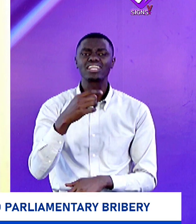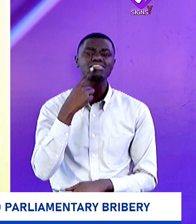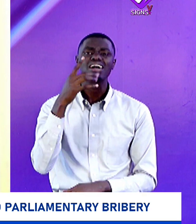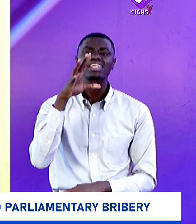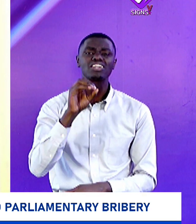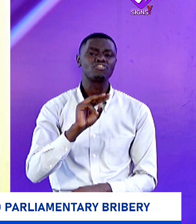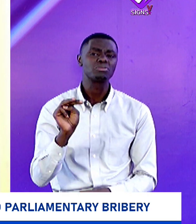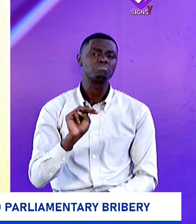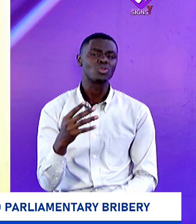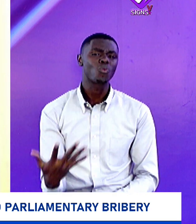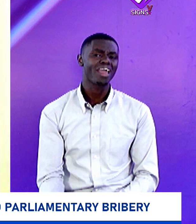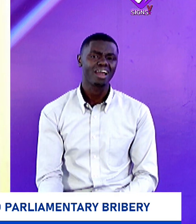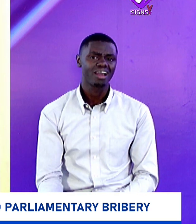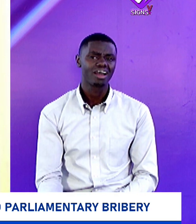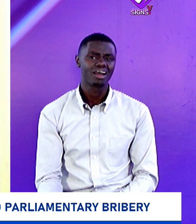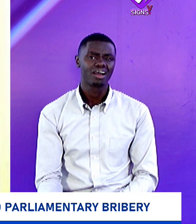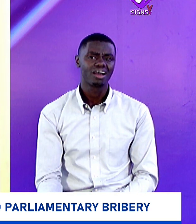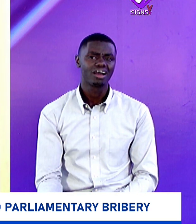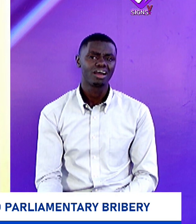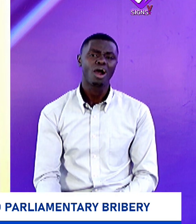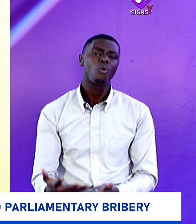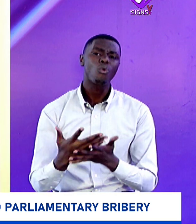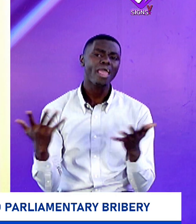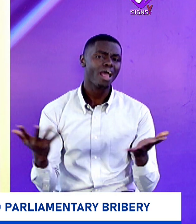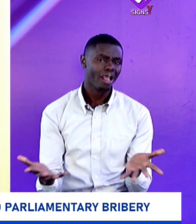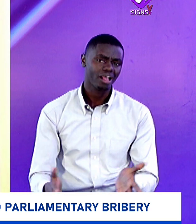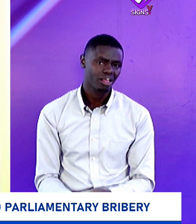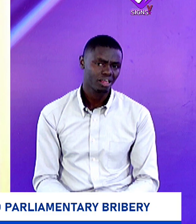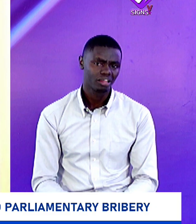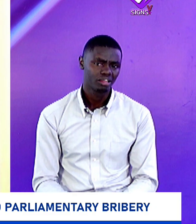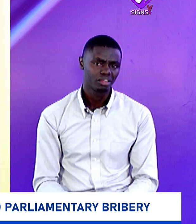150 million? Where?